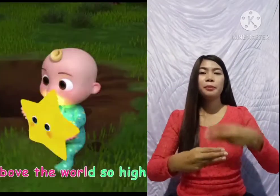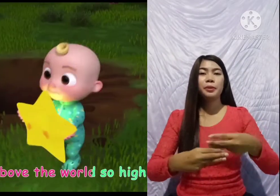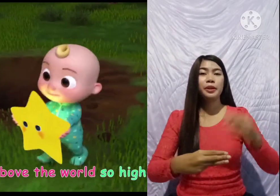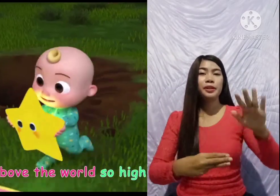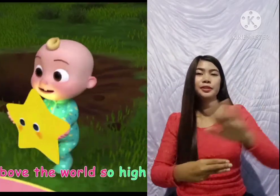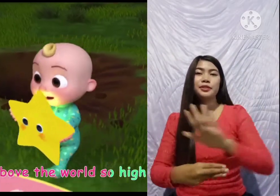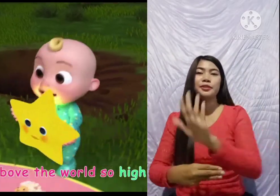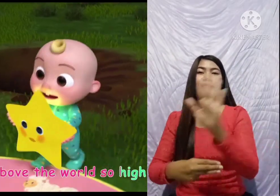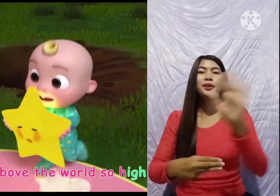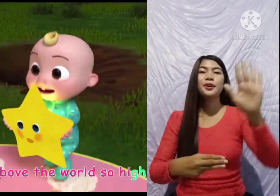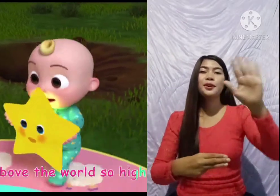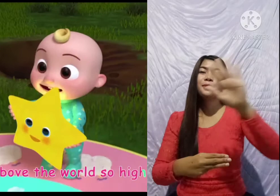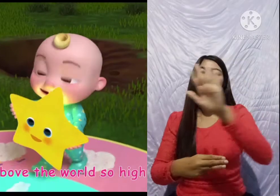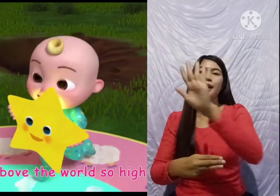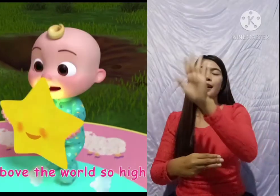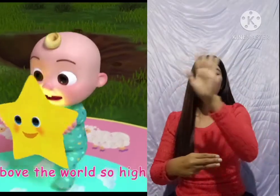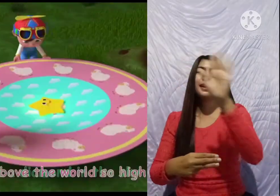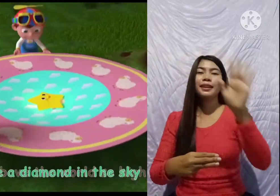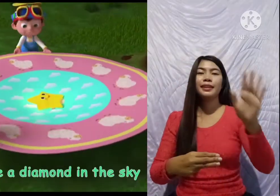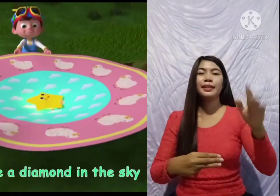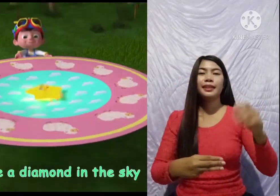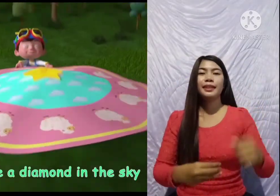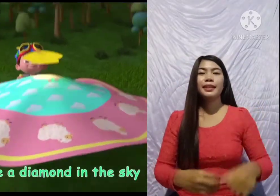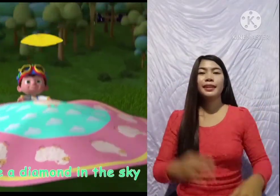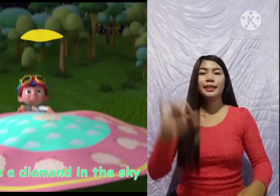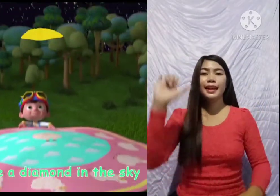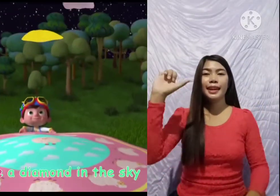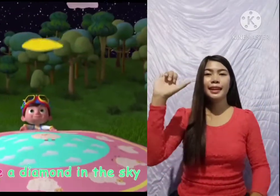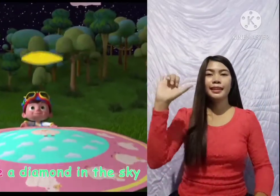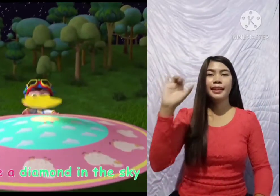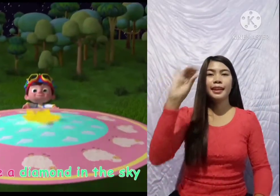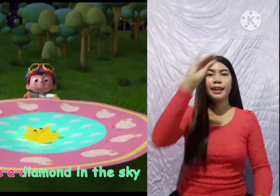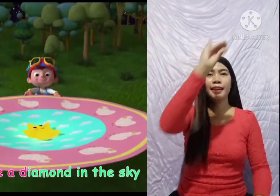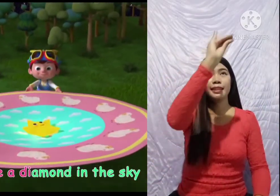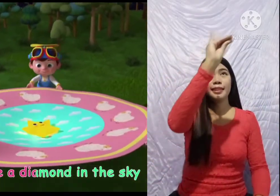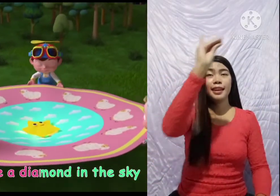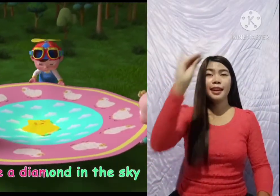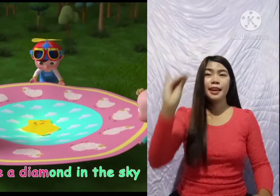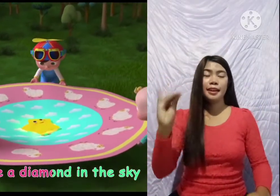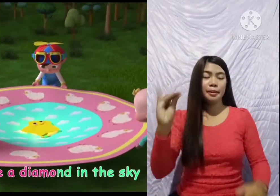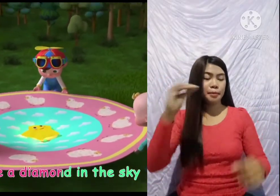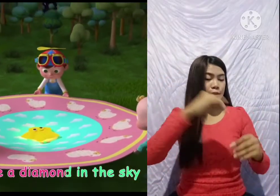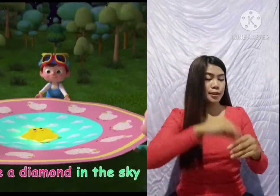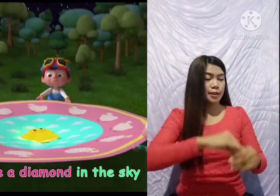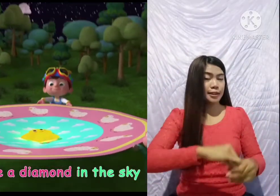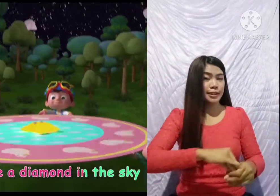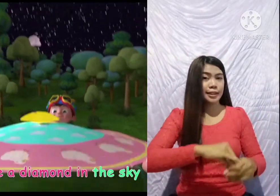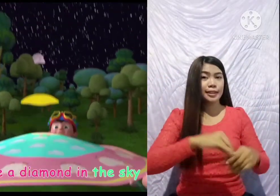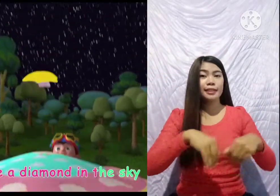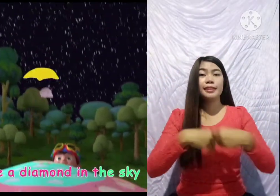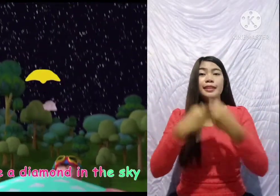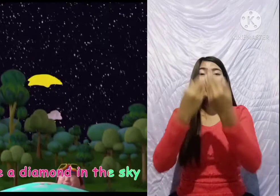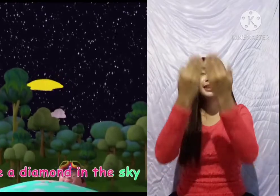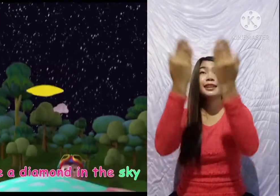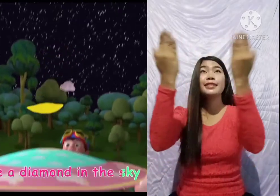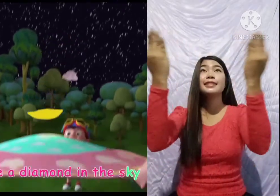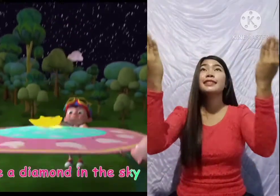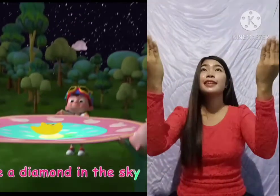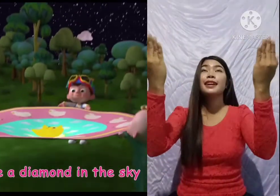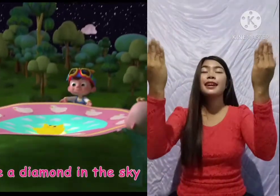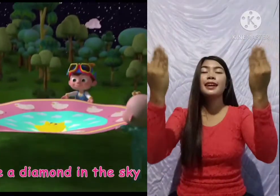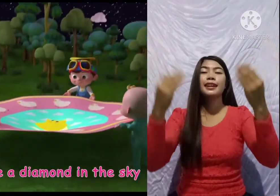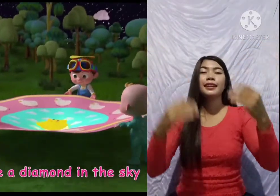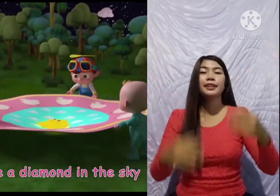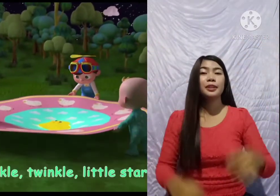world so high, Like a diamond in the